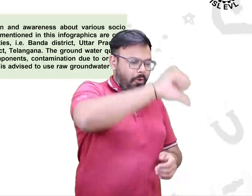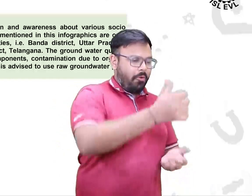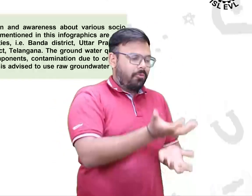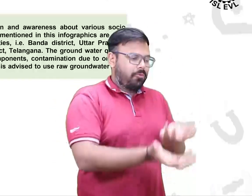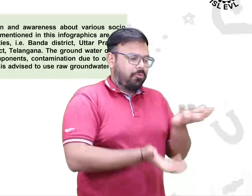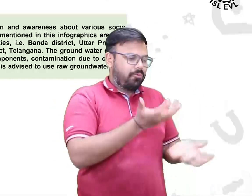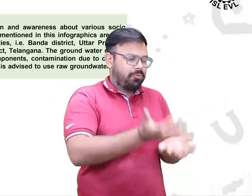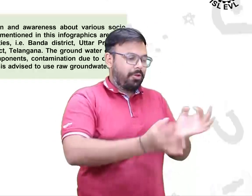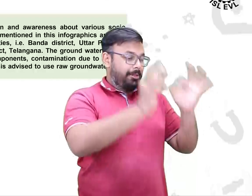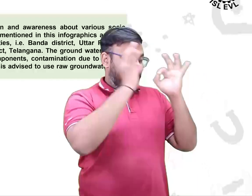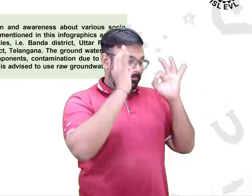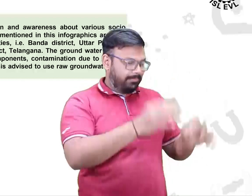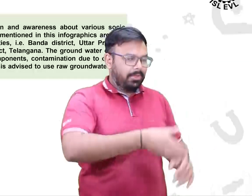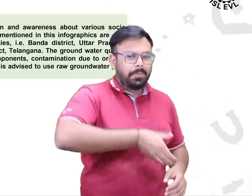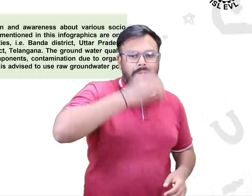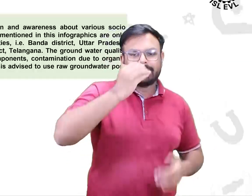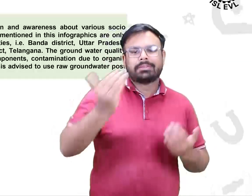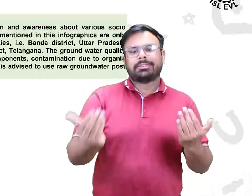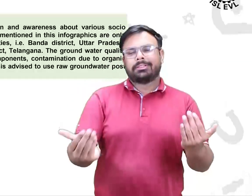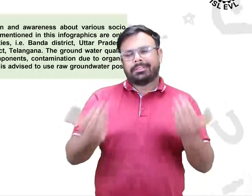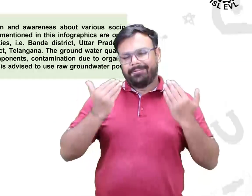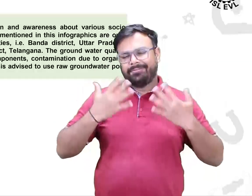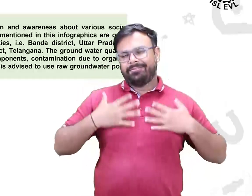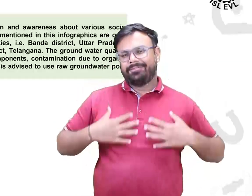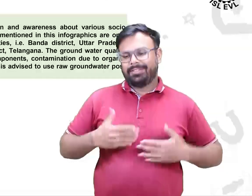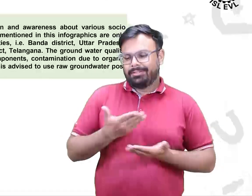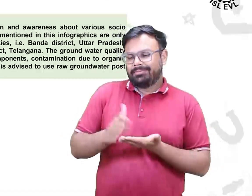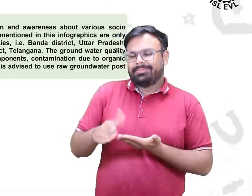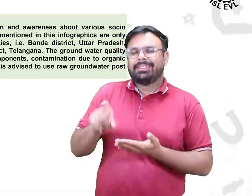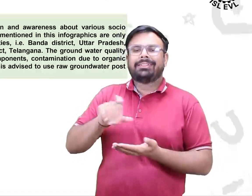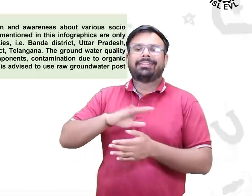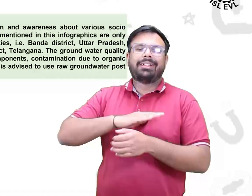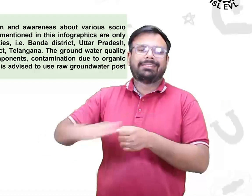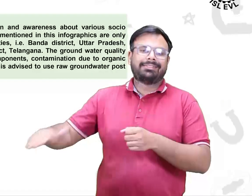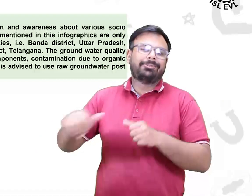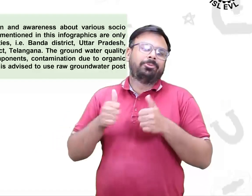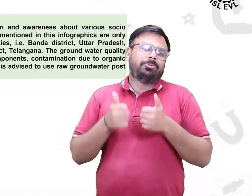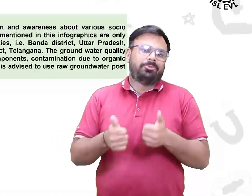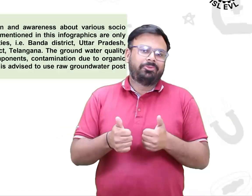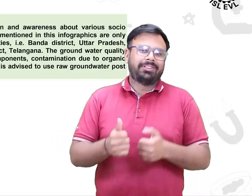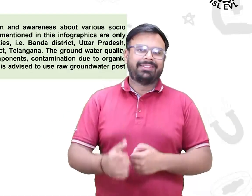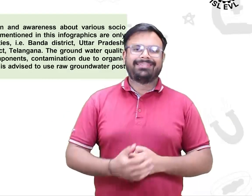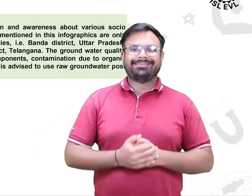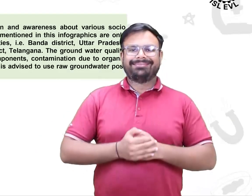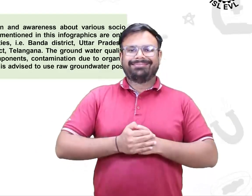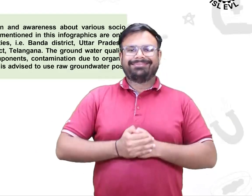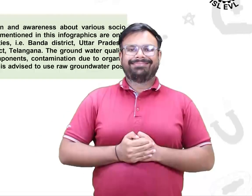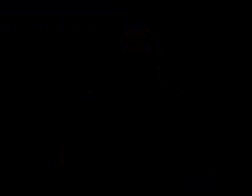post boiling to get rid of microbial contamination.